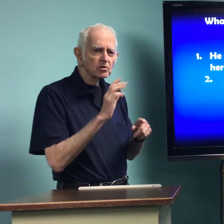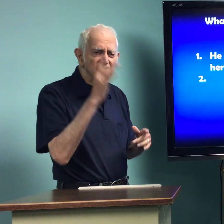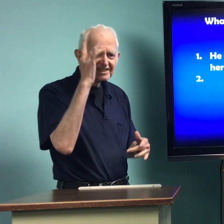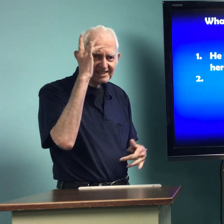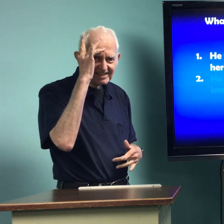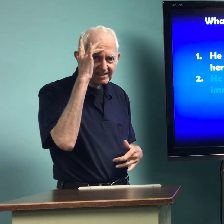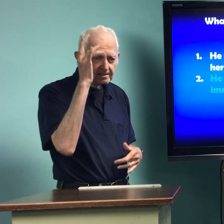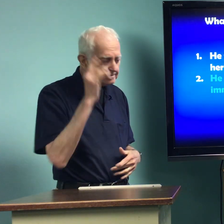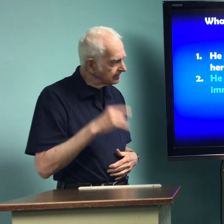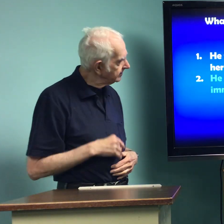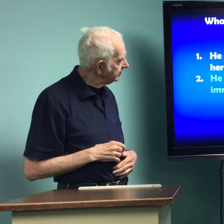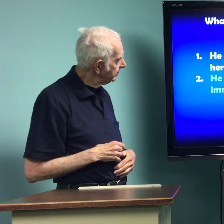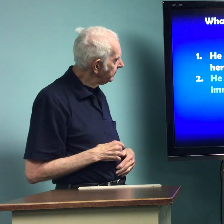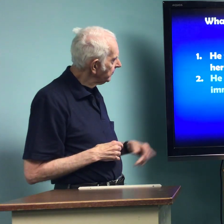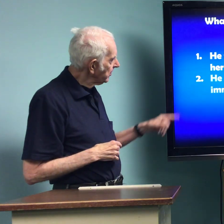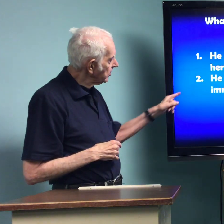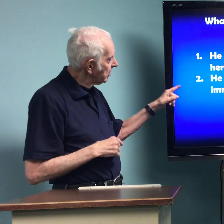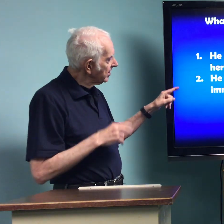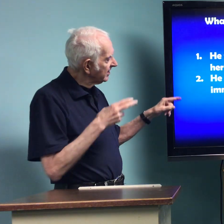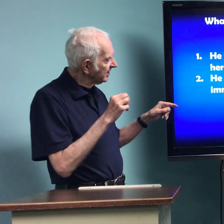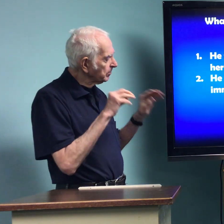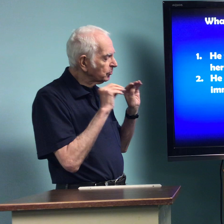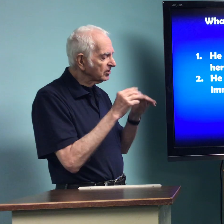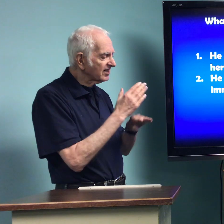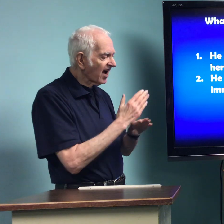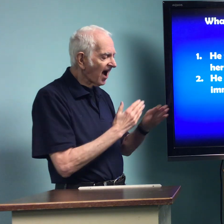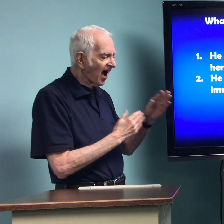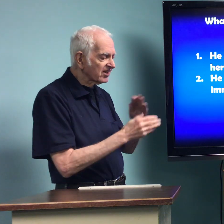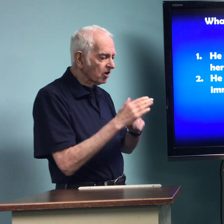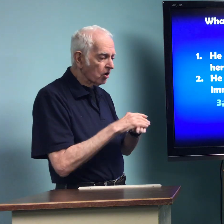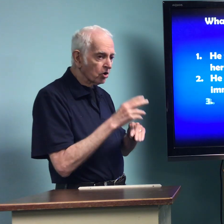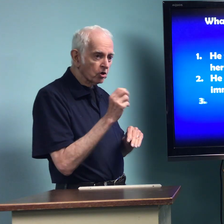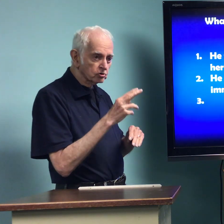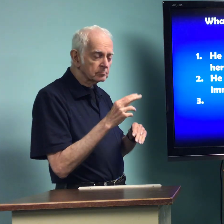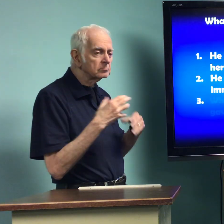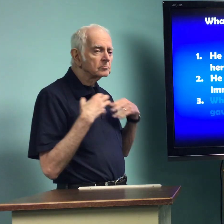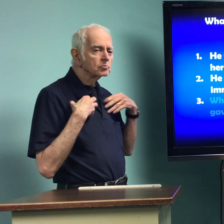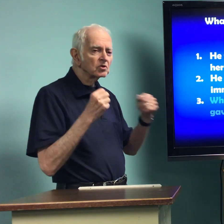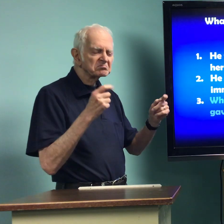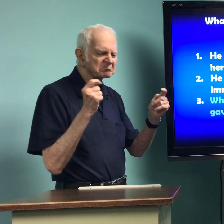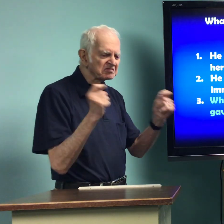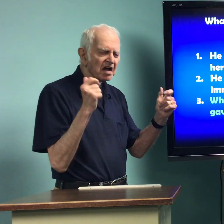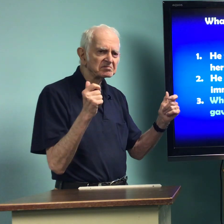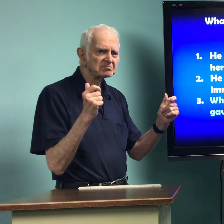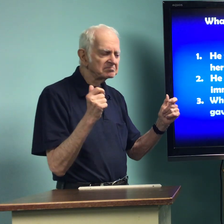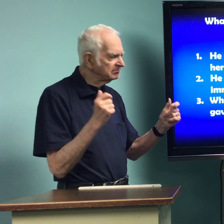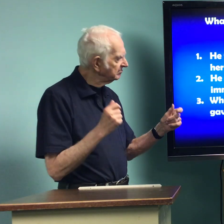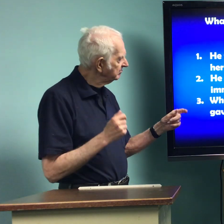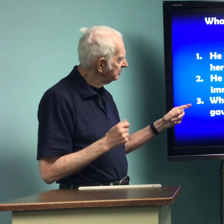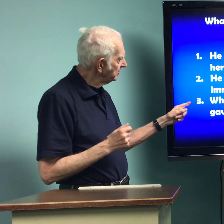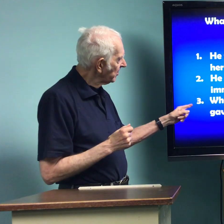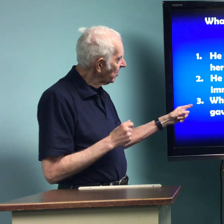He told the woman she was healed from her sickness. He put his hands on her and healed her immediately.